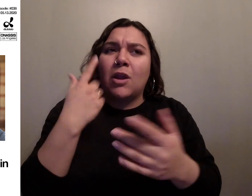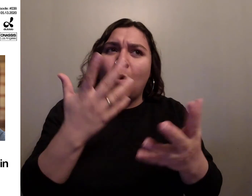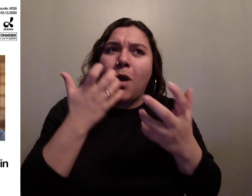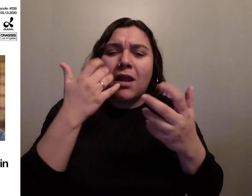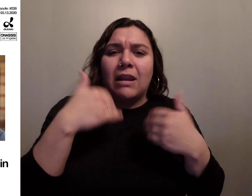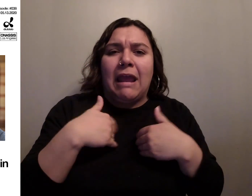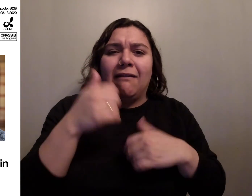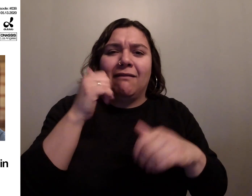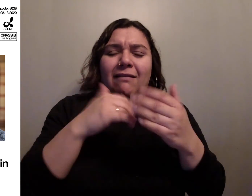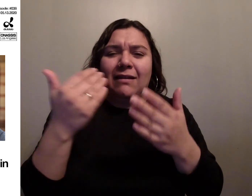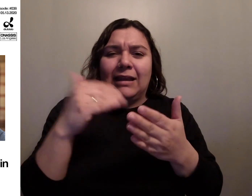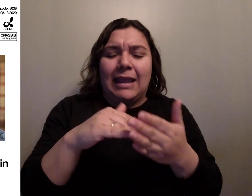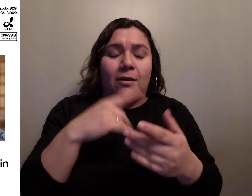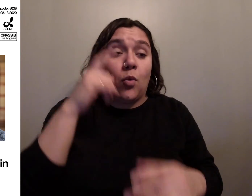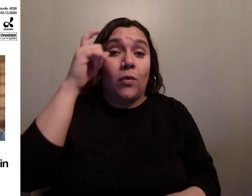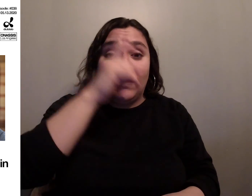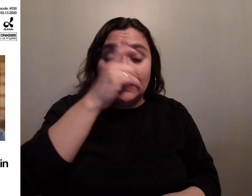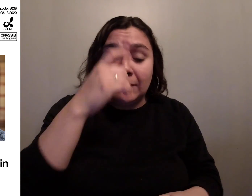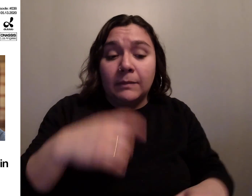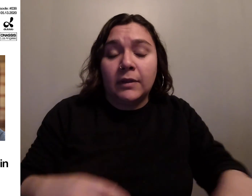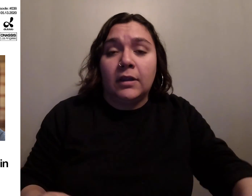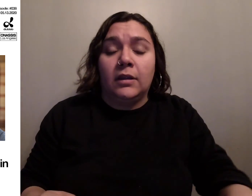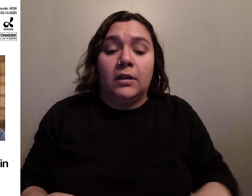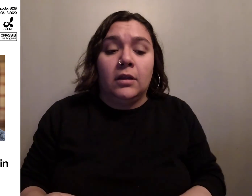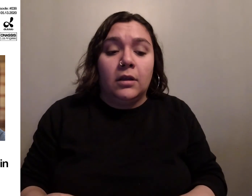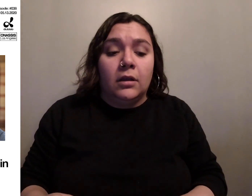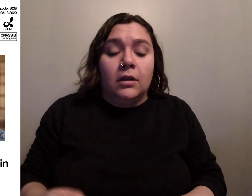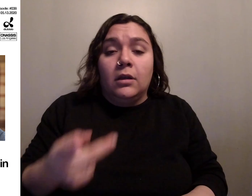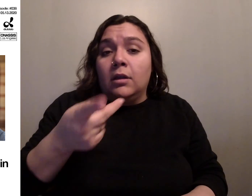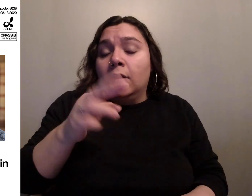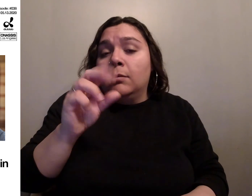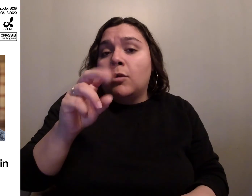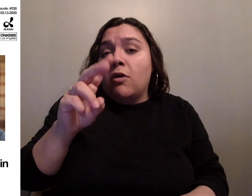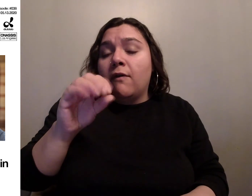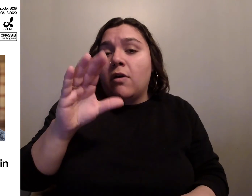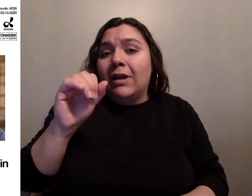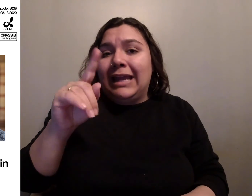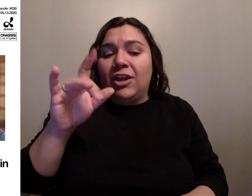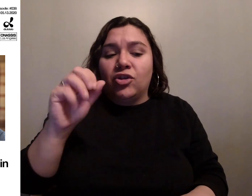in memory, reflection, longing, wisdom,